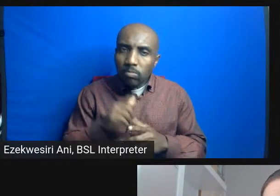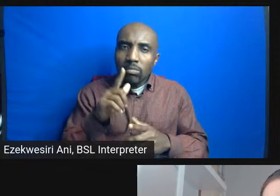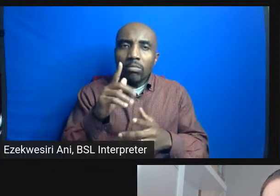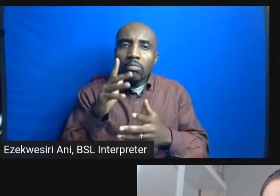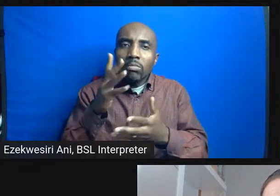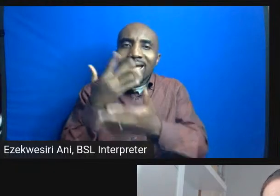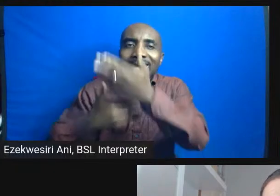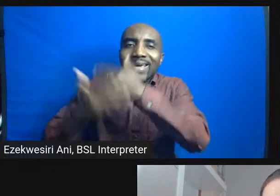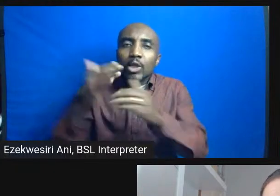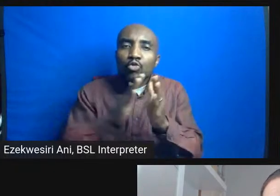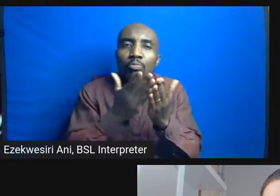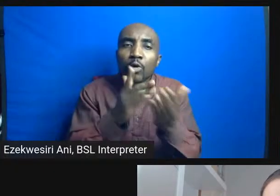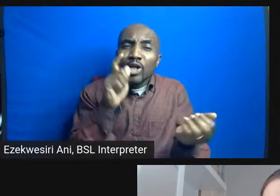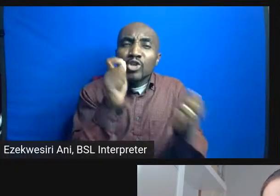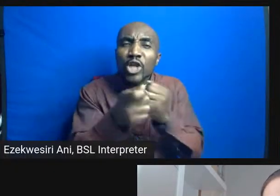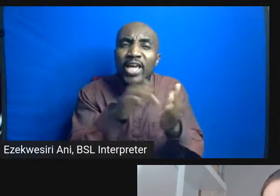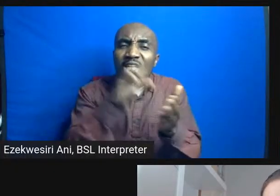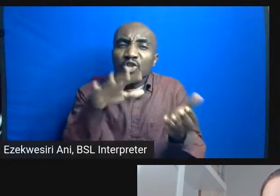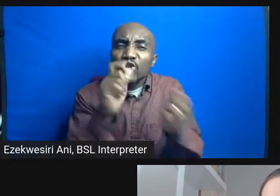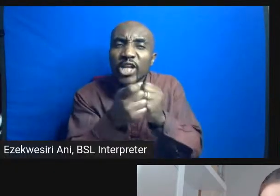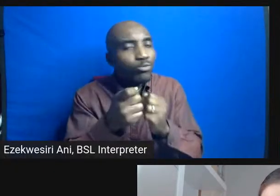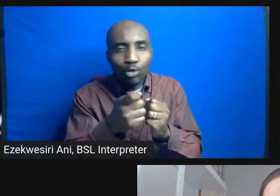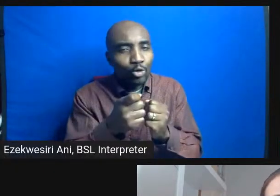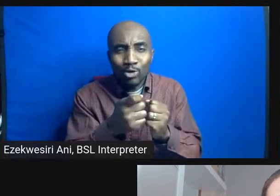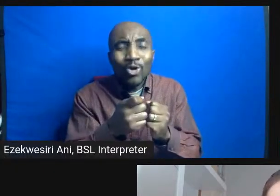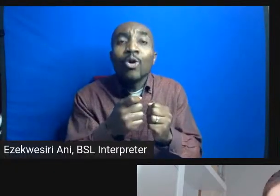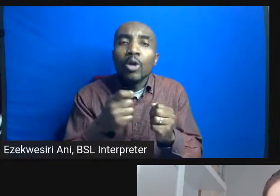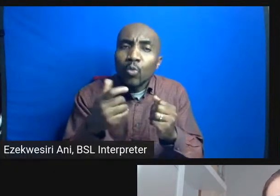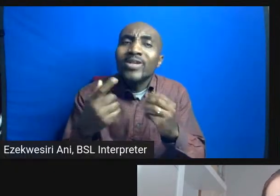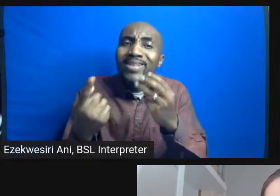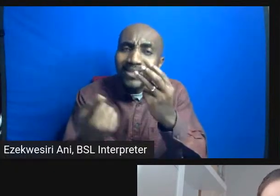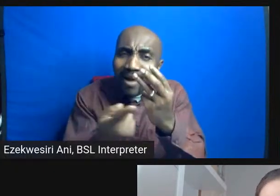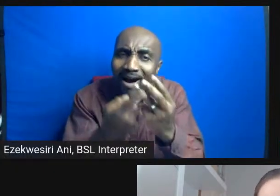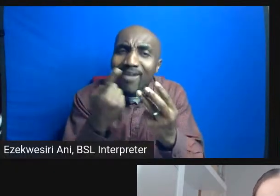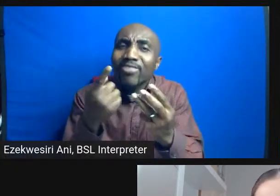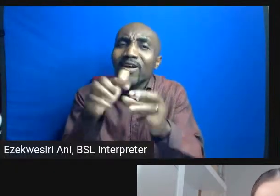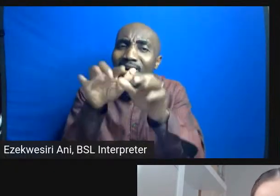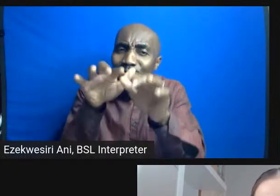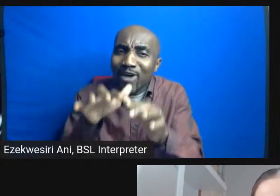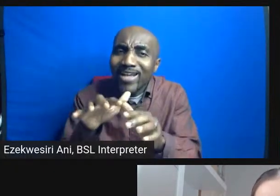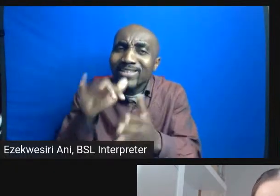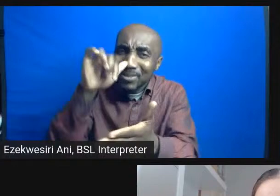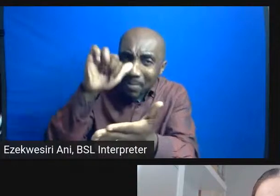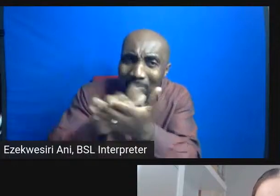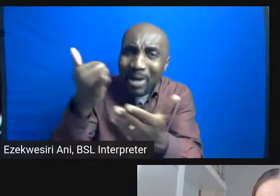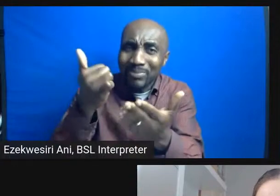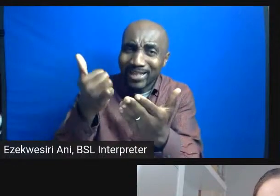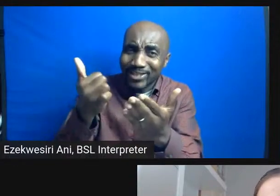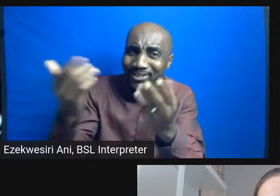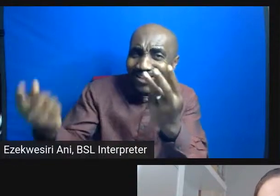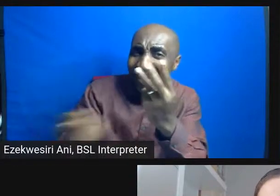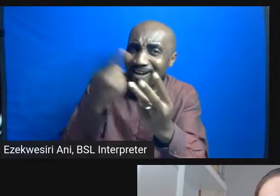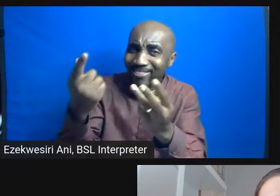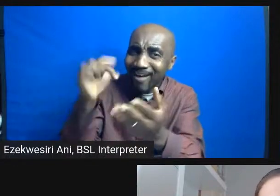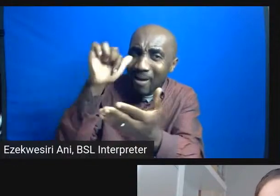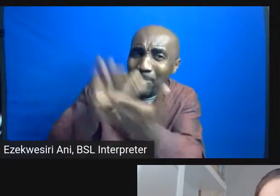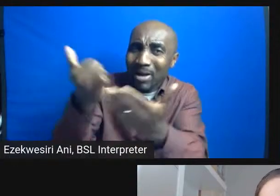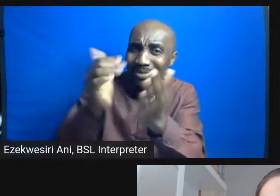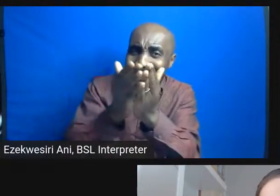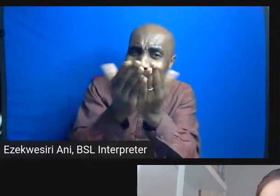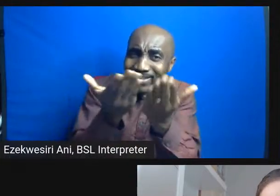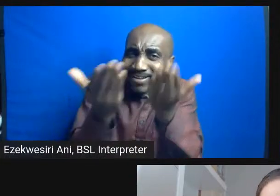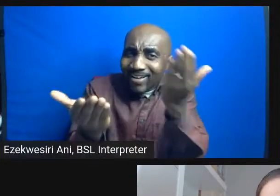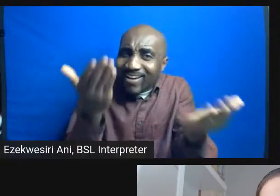it's about adding to our history books. It's about bringing in other accounts of other